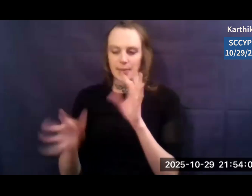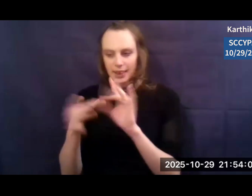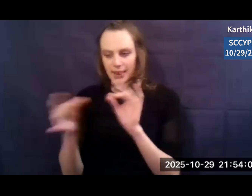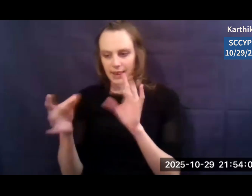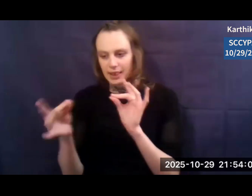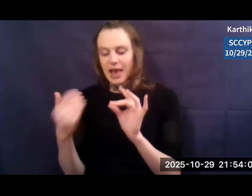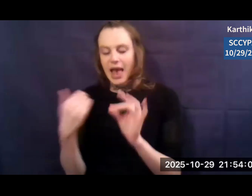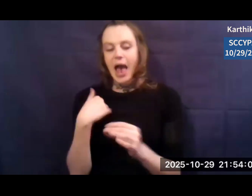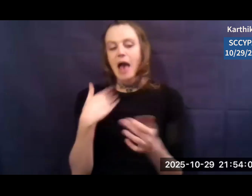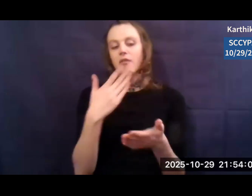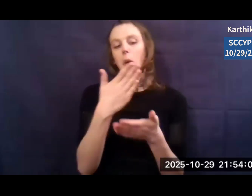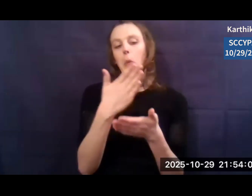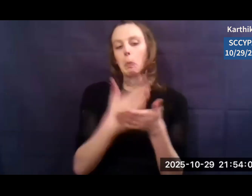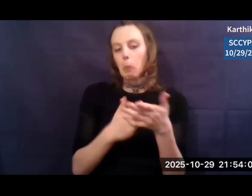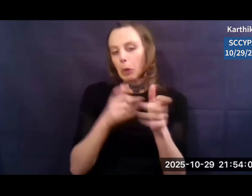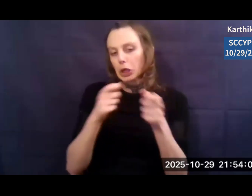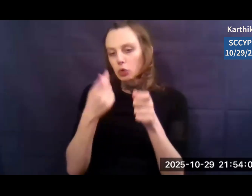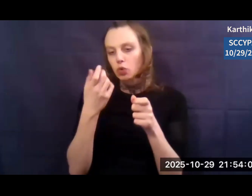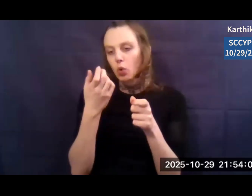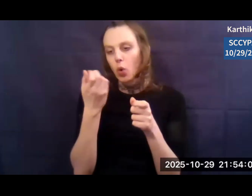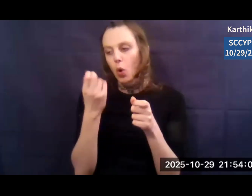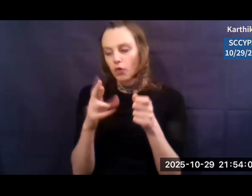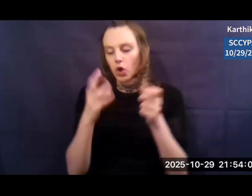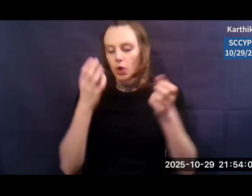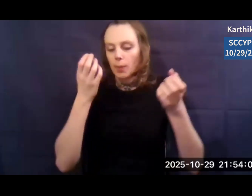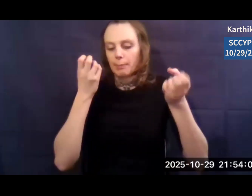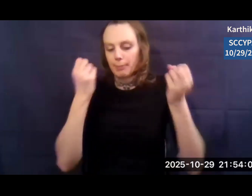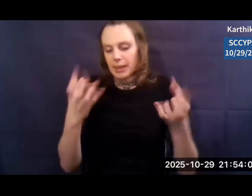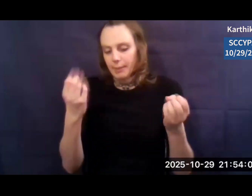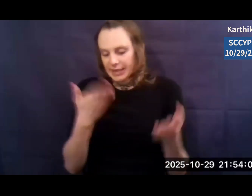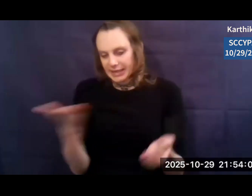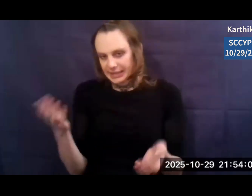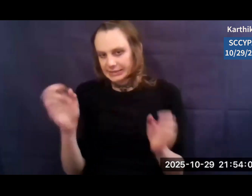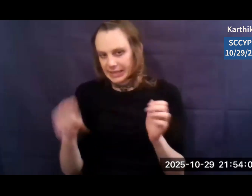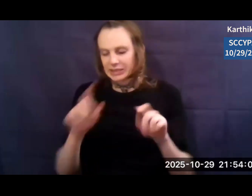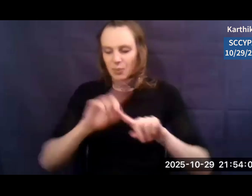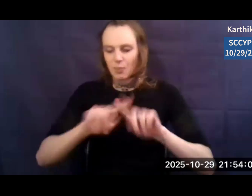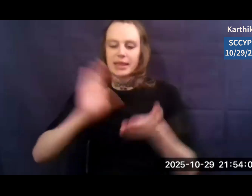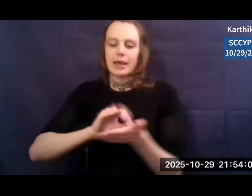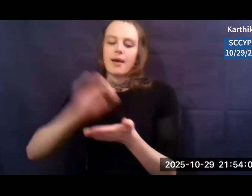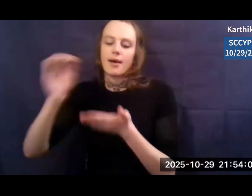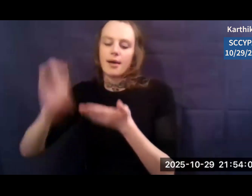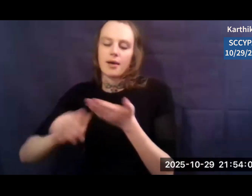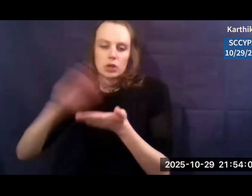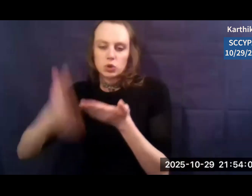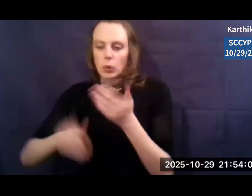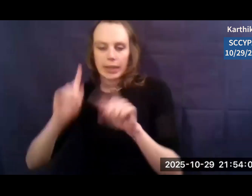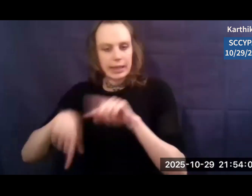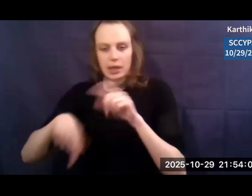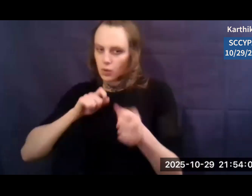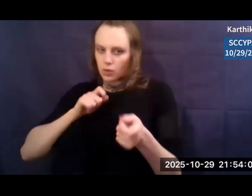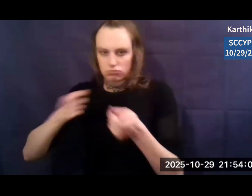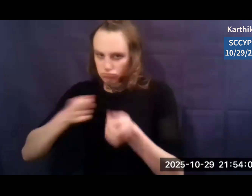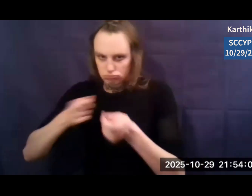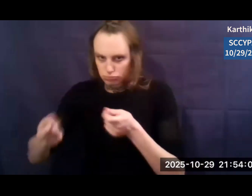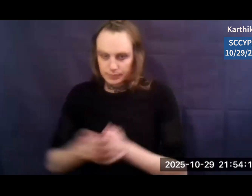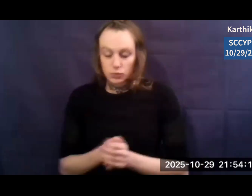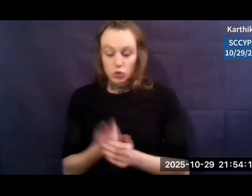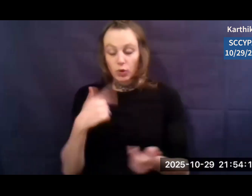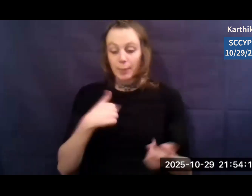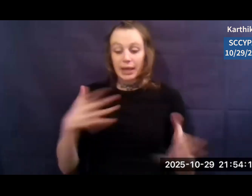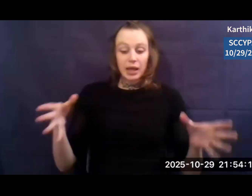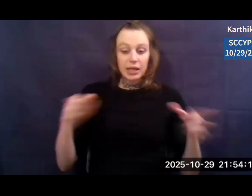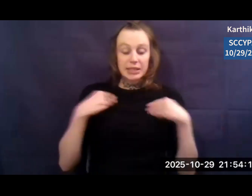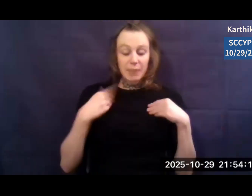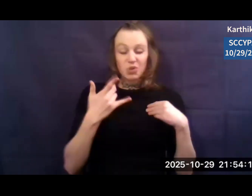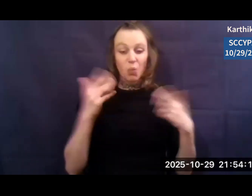the outcome. So for me, like that acceptance looks like disconnecting from like the outcome, and it means